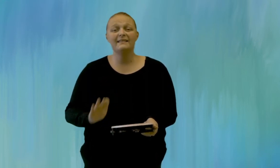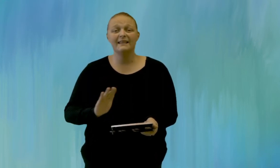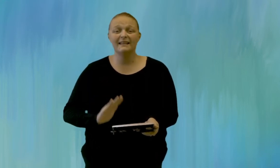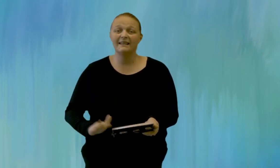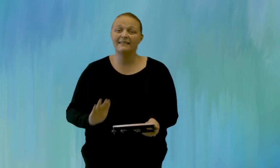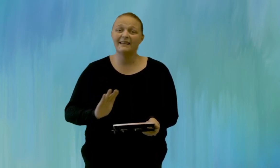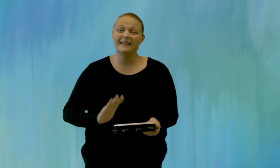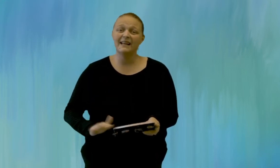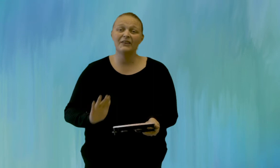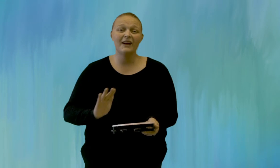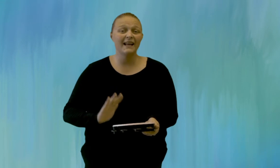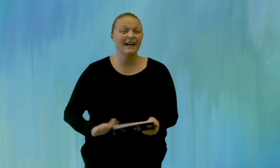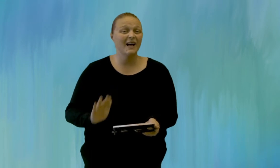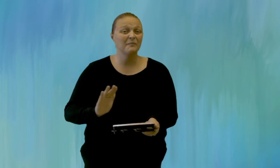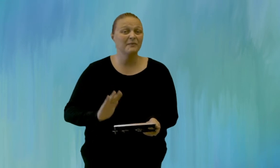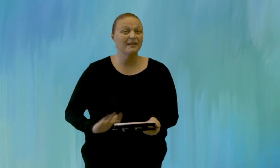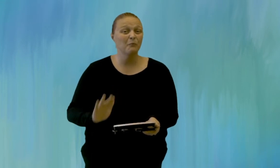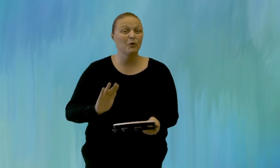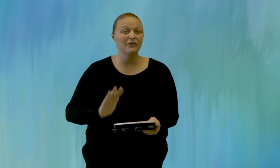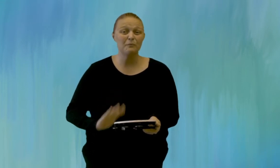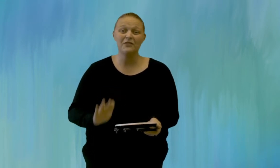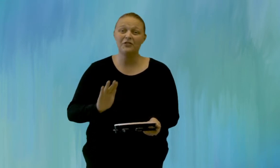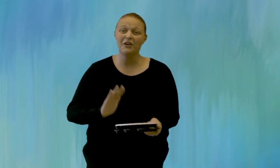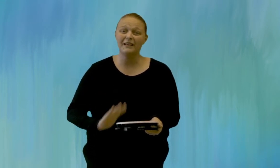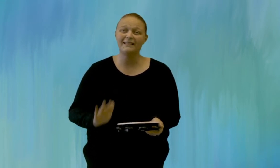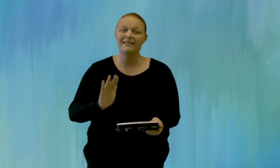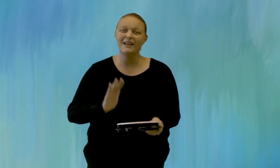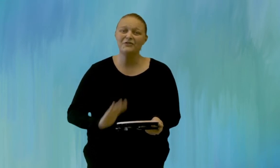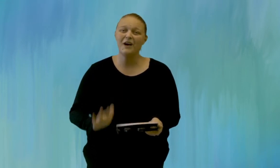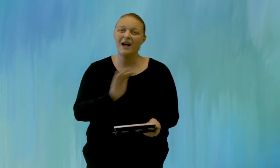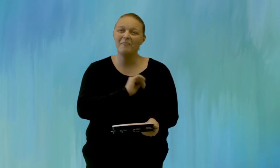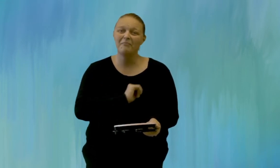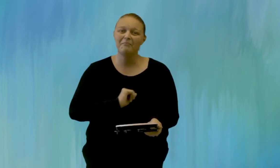Listen, listen, here I come. Someone special beats the drum.